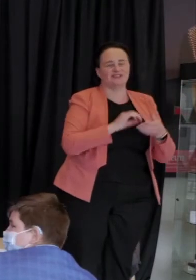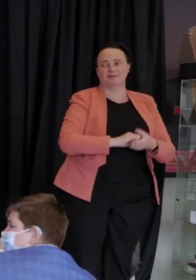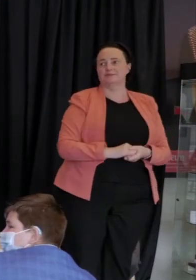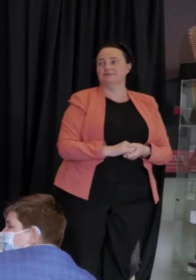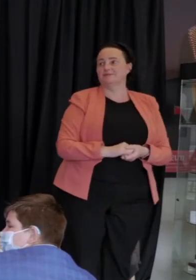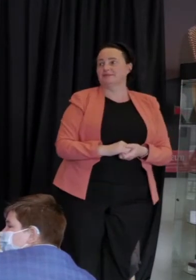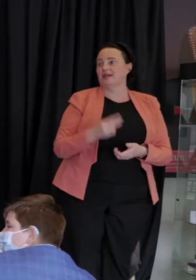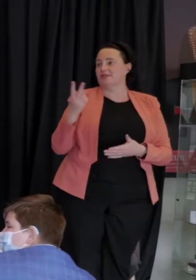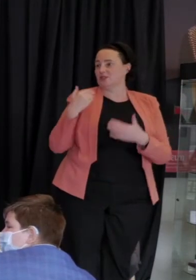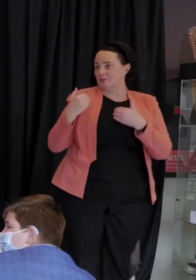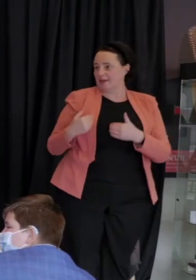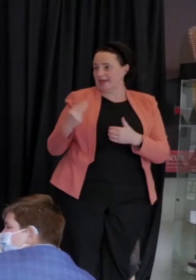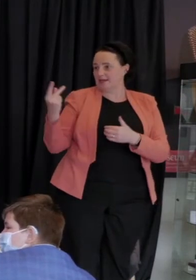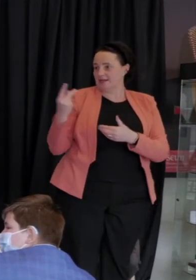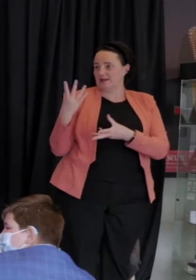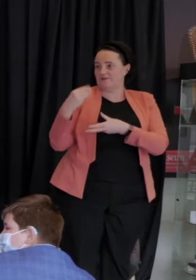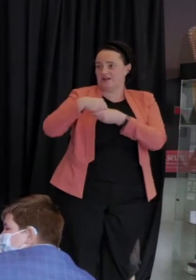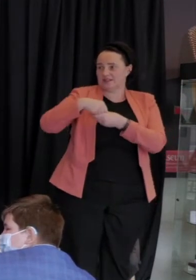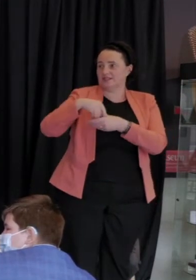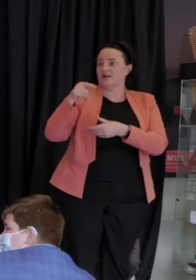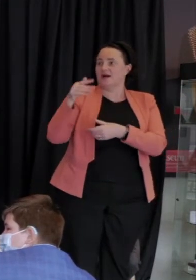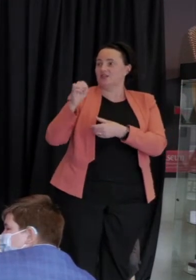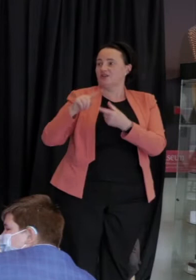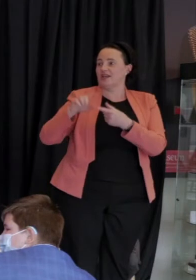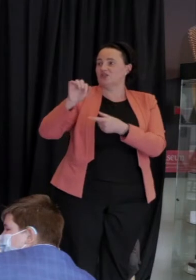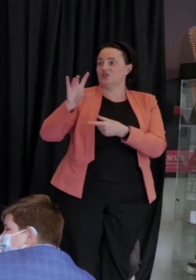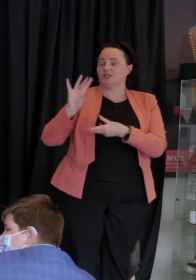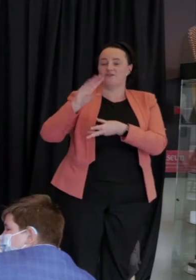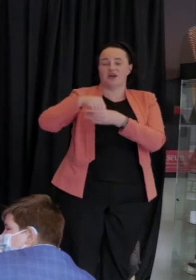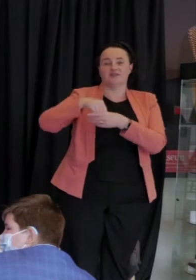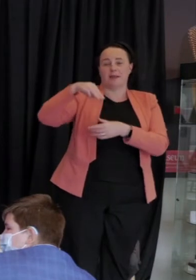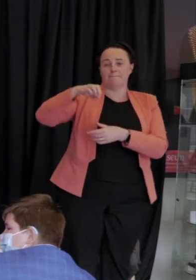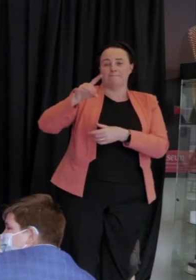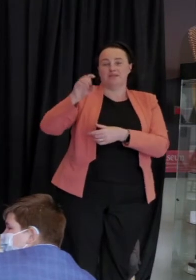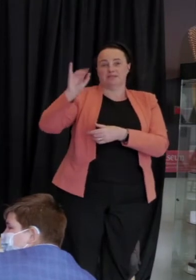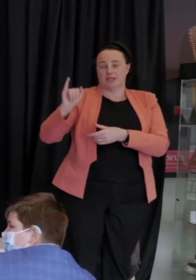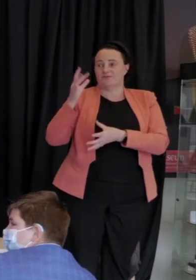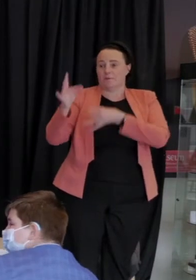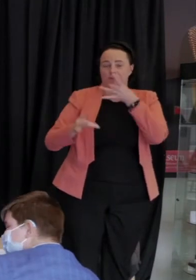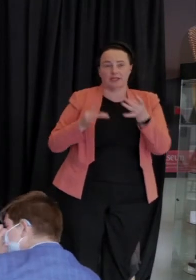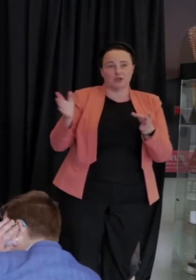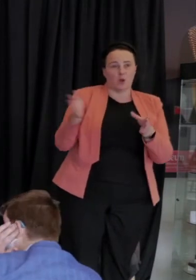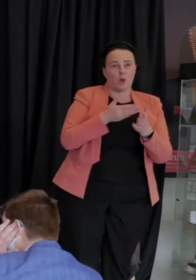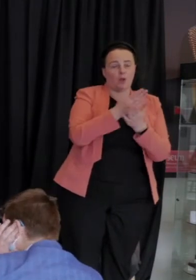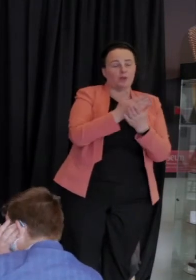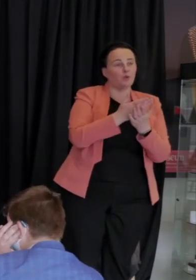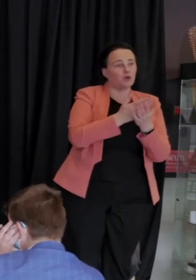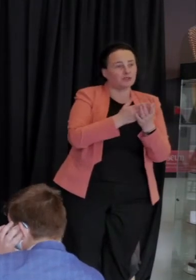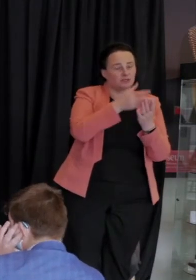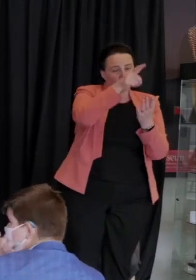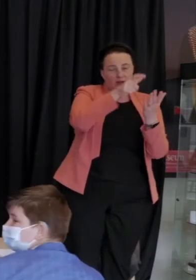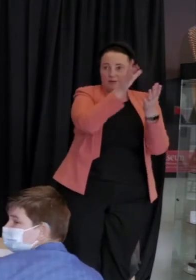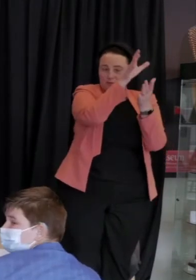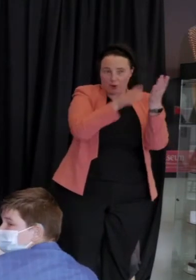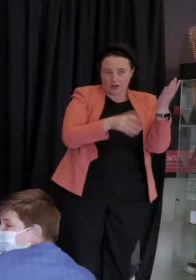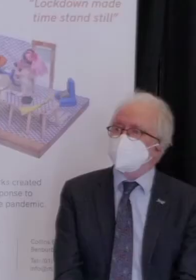two men of Mendicity, Andre and Joseph, for making all the wooden boards. And it was a pleasure